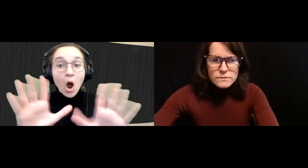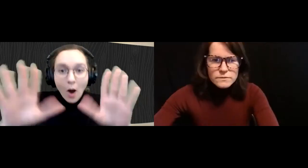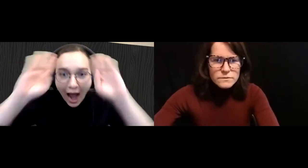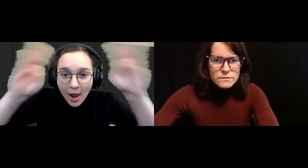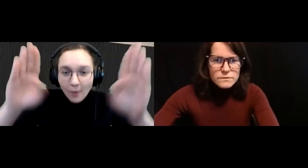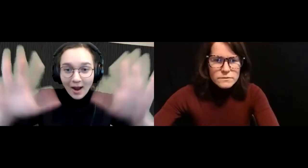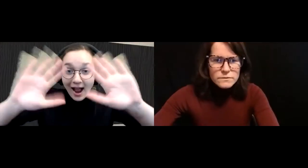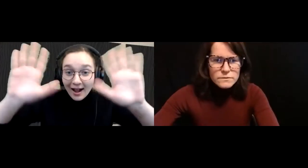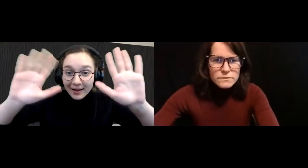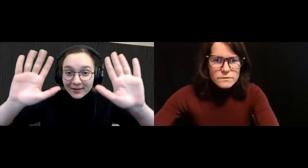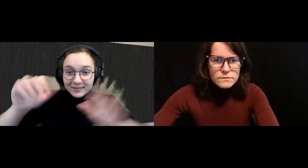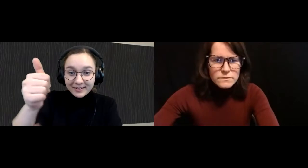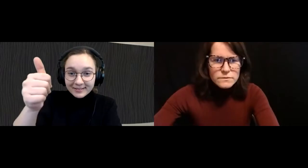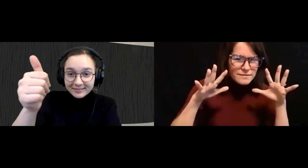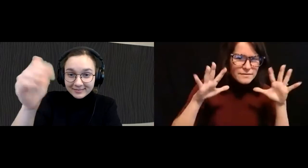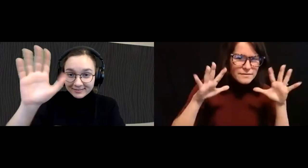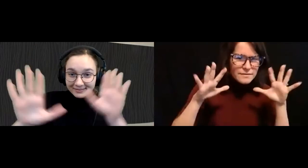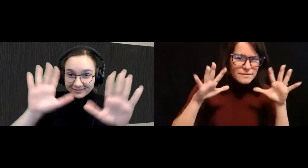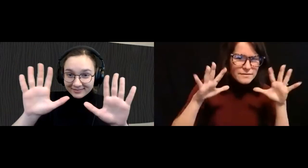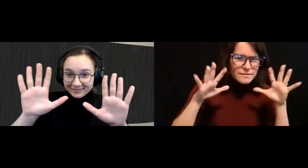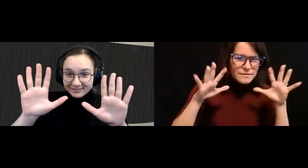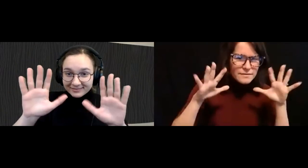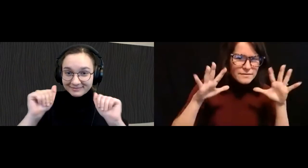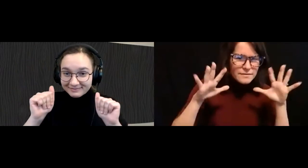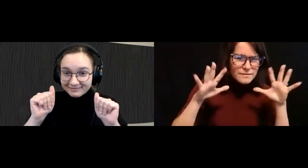There we go. Okay. Oh, hey.